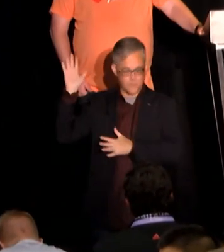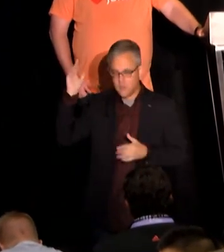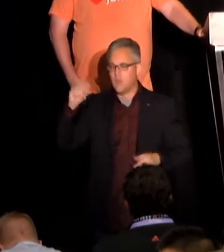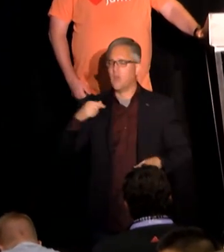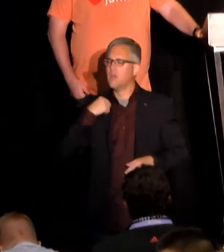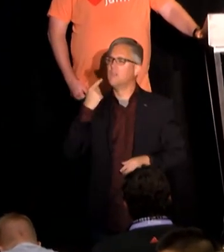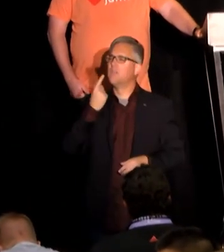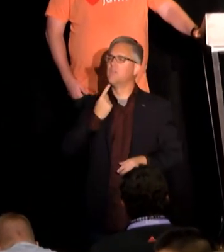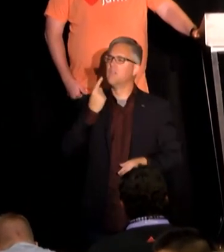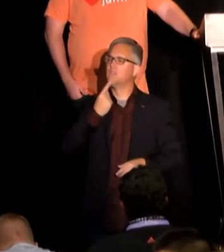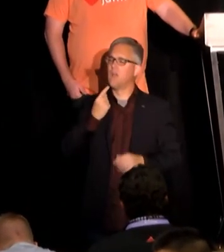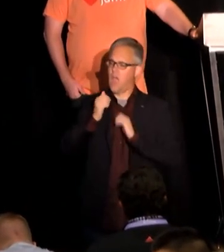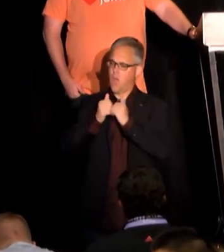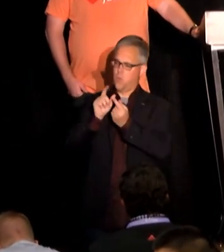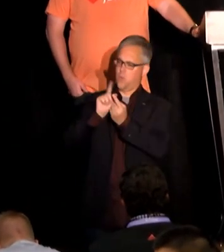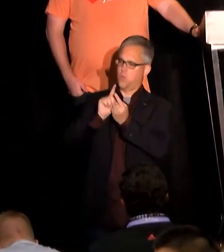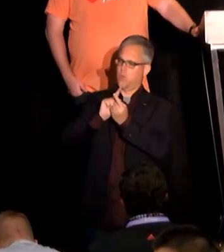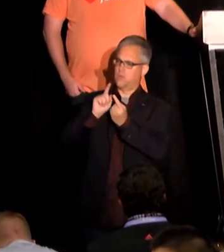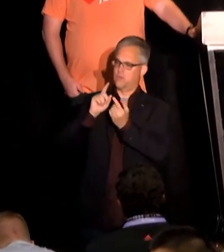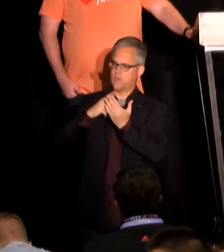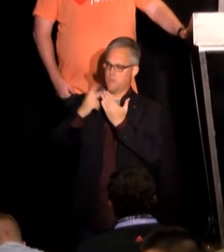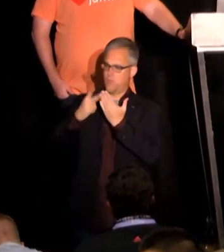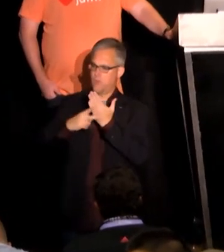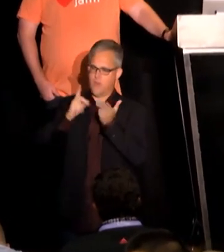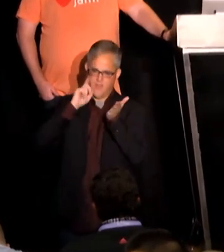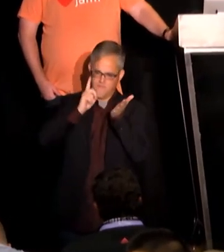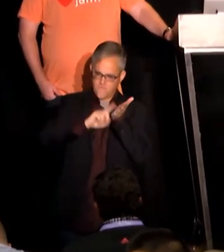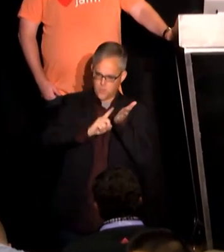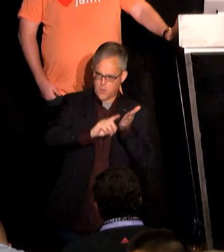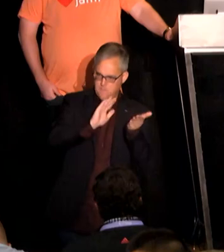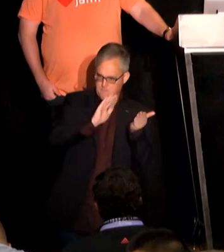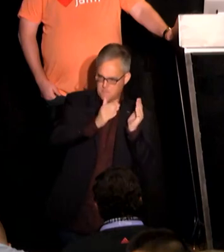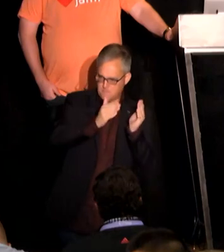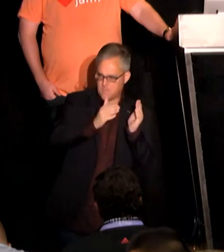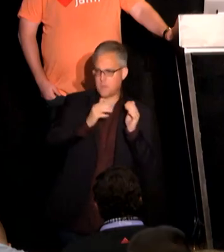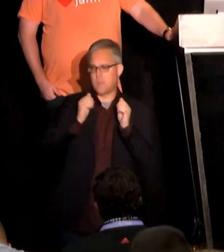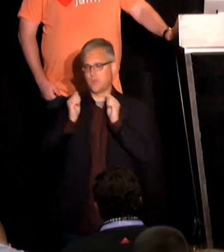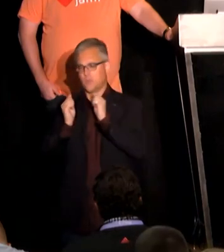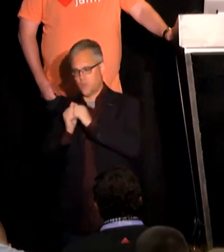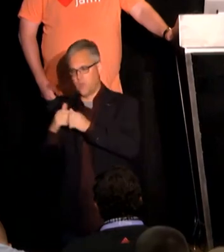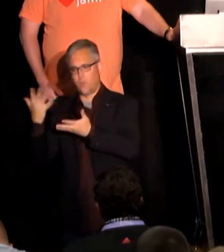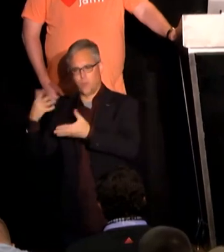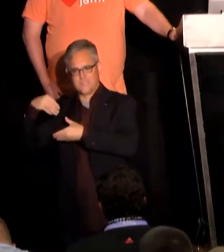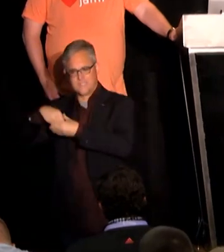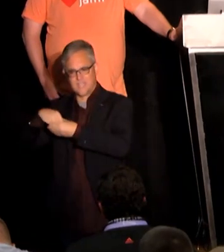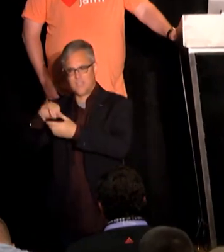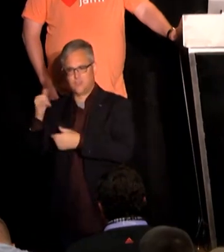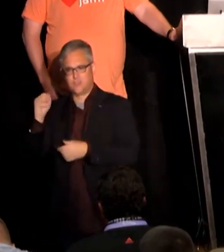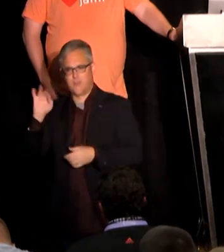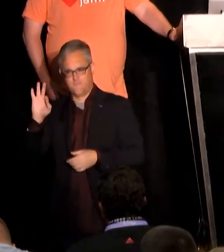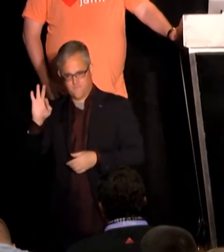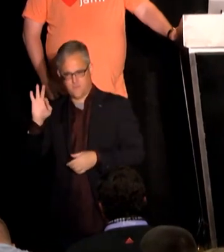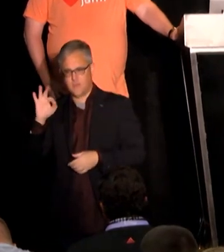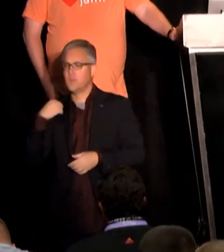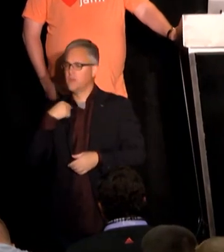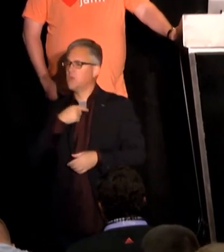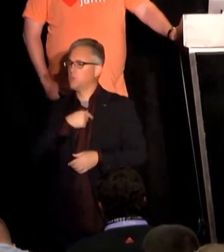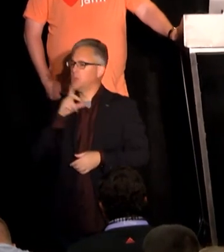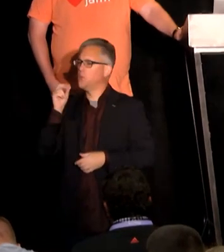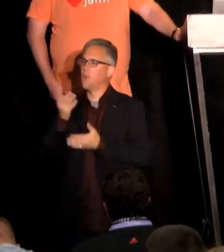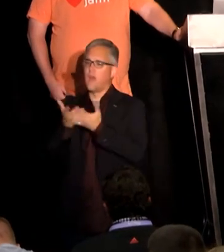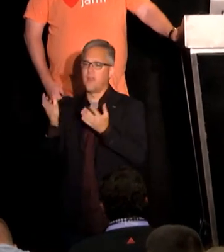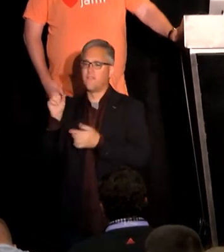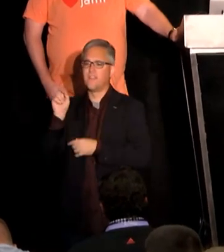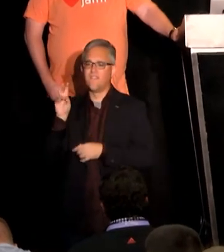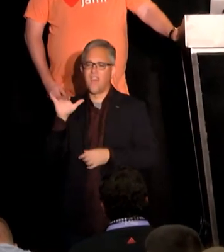the one-to-one software as far as inventory management compares to what's inside of Jamf. We do a lot of device states,